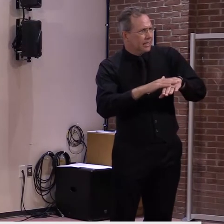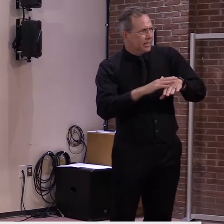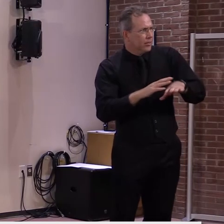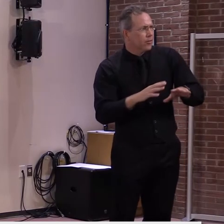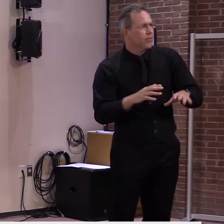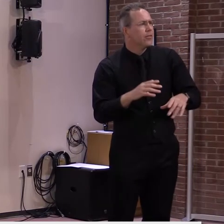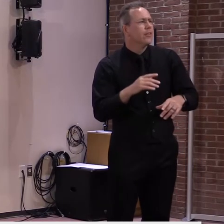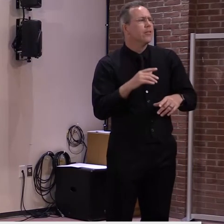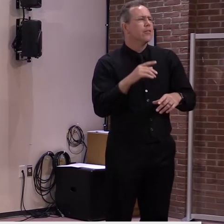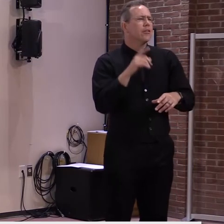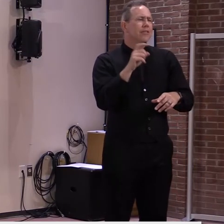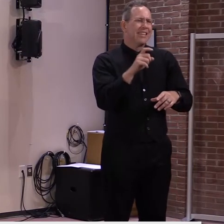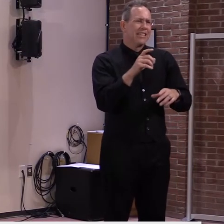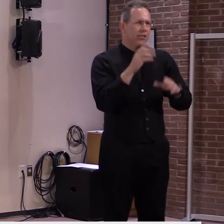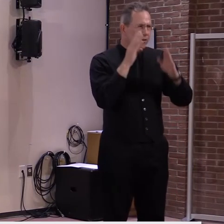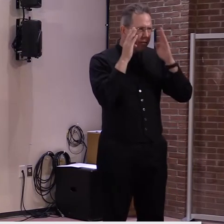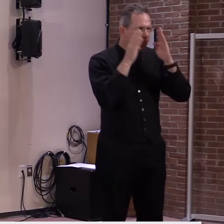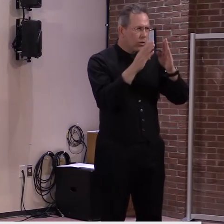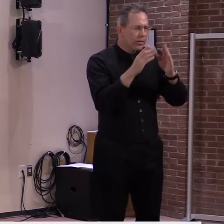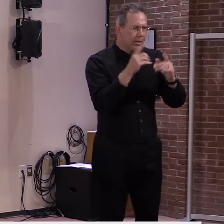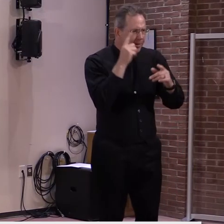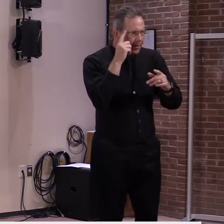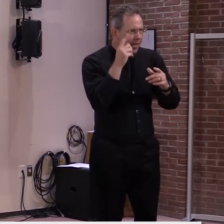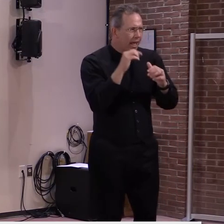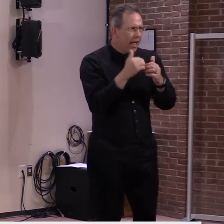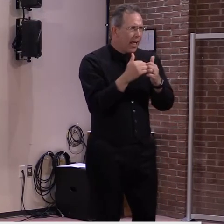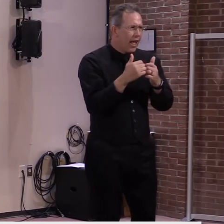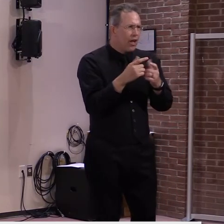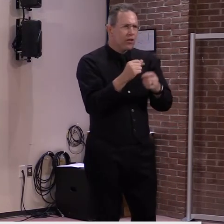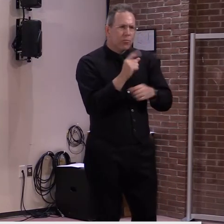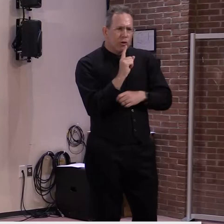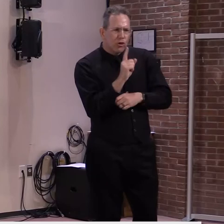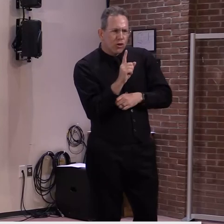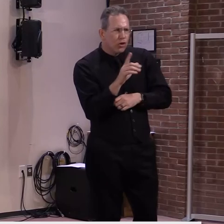concentrate on making sure that we